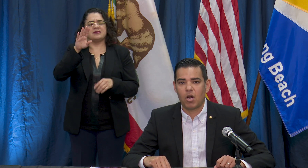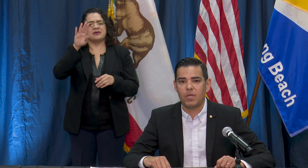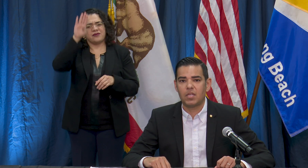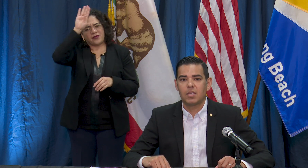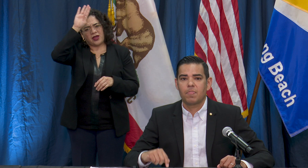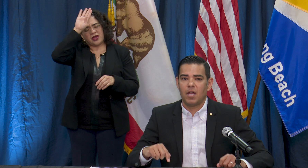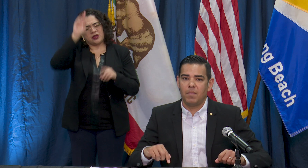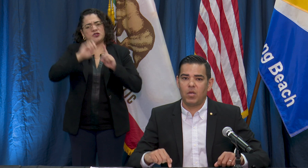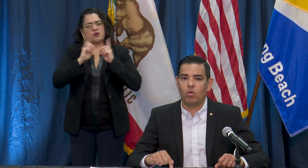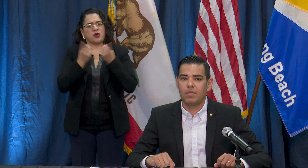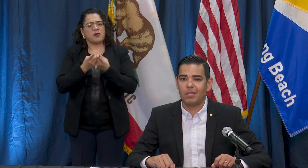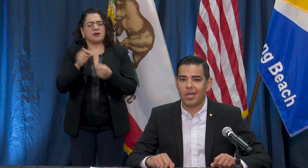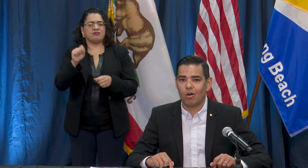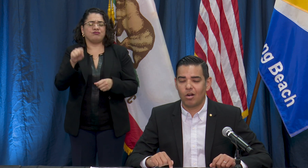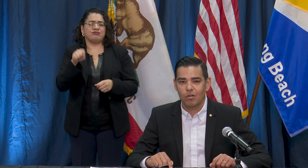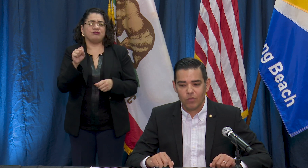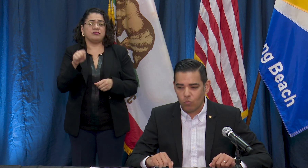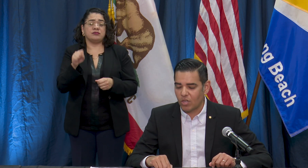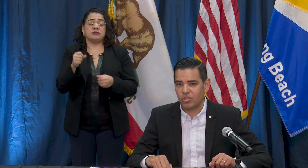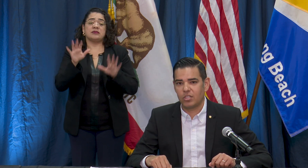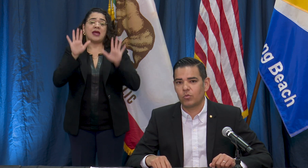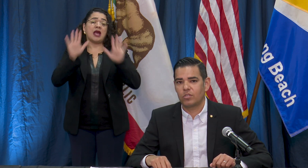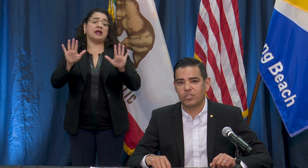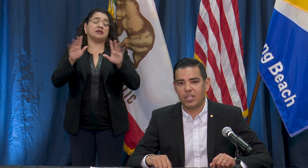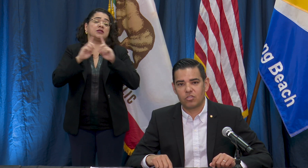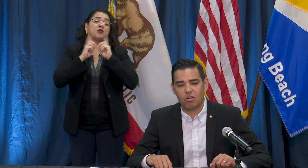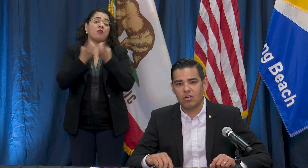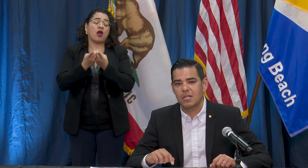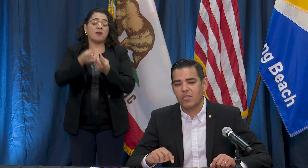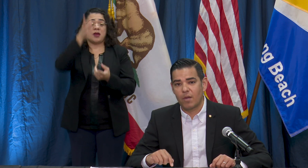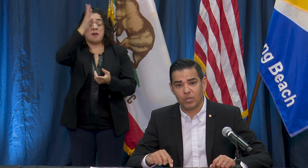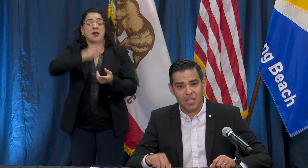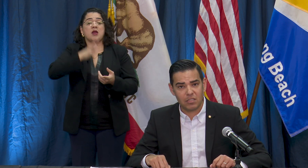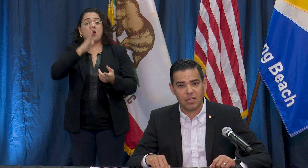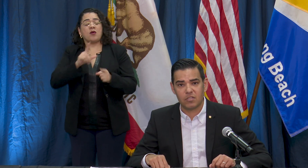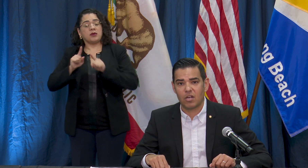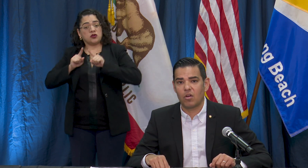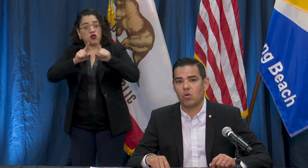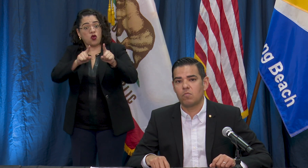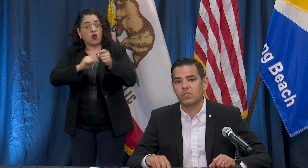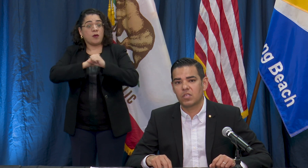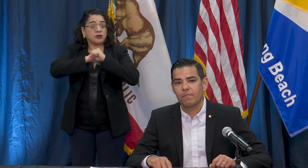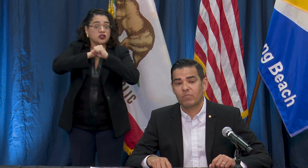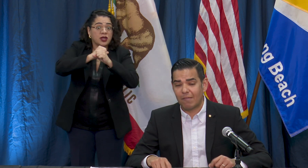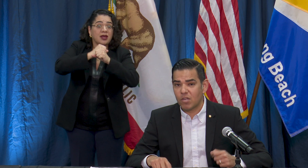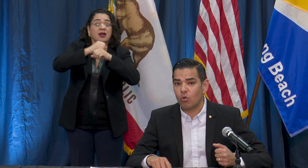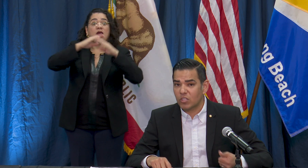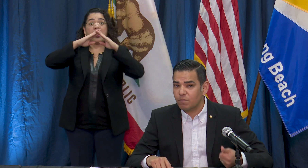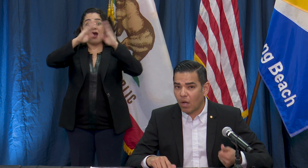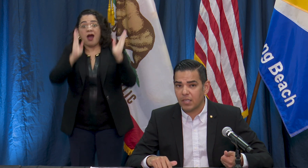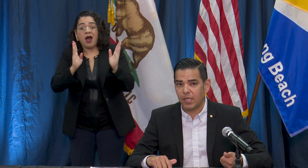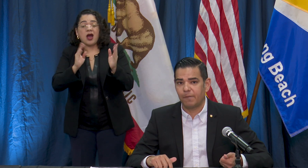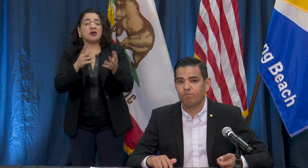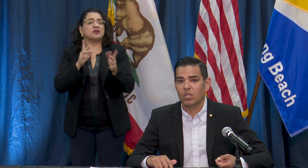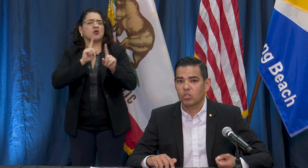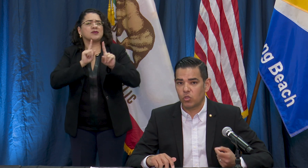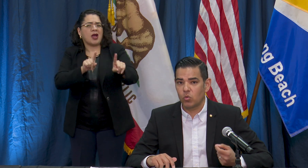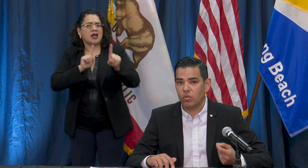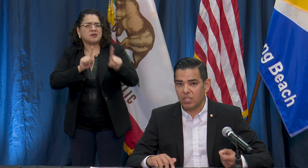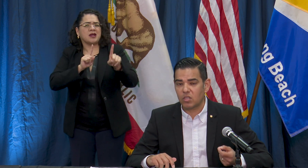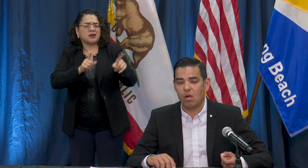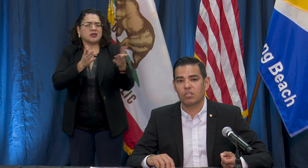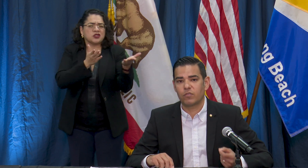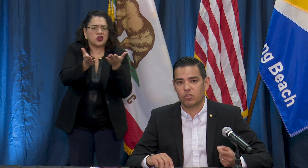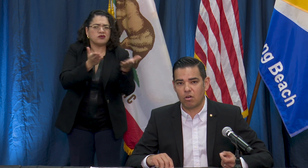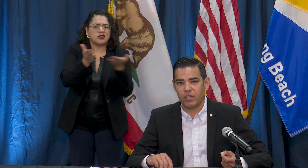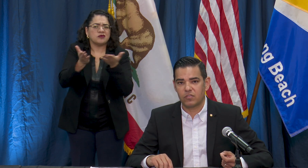excellent department, men and women that are rushing towards danger, that are protecting us in our homes, and that are responding to